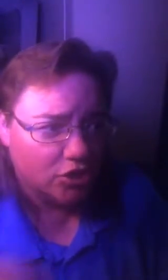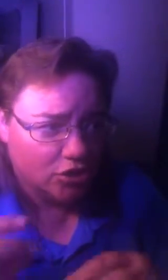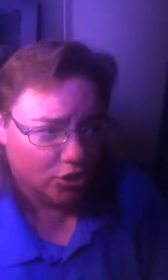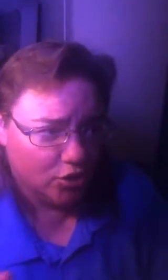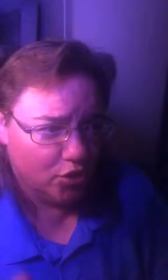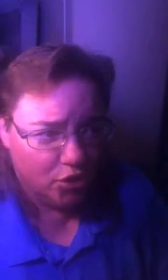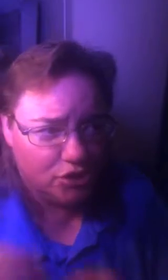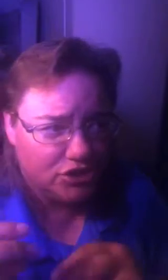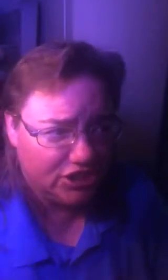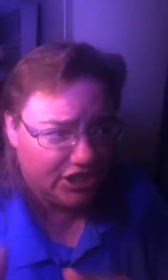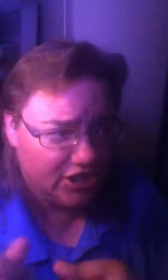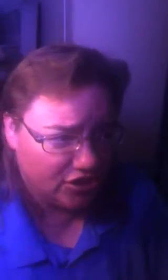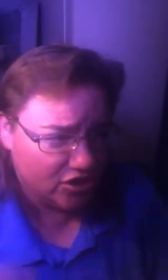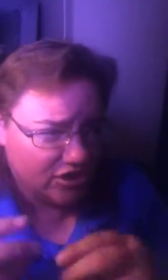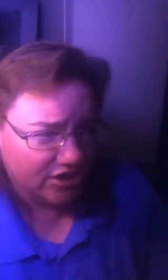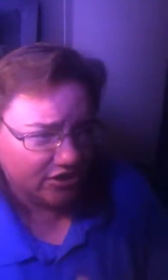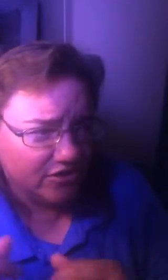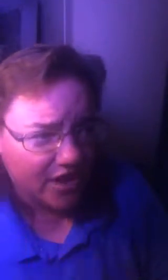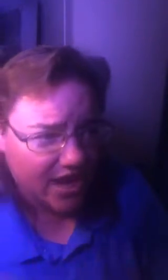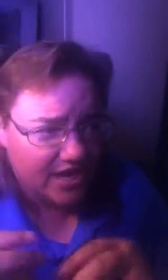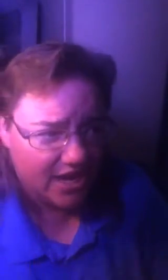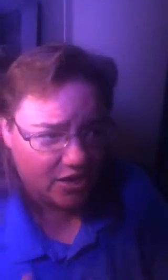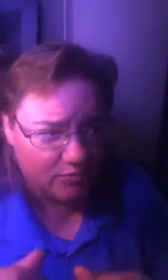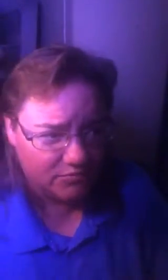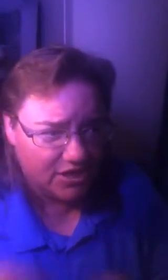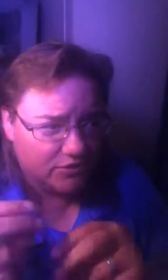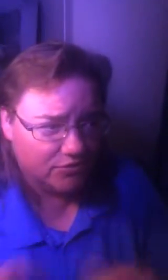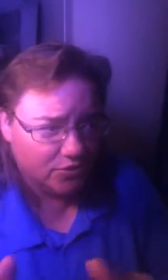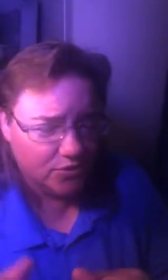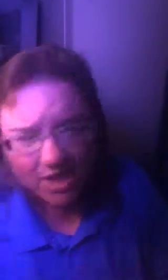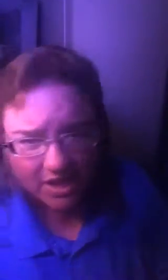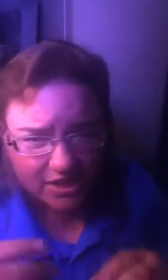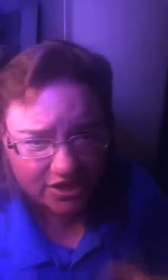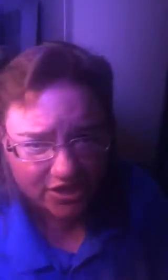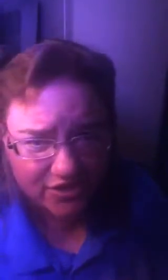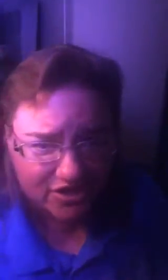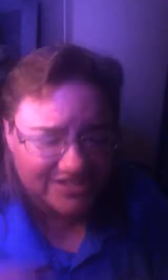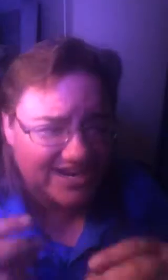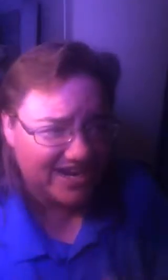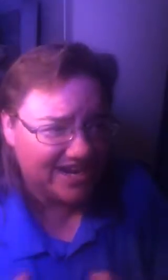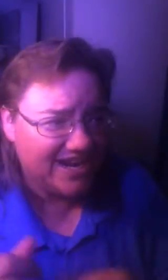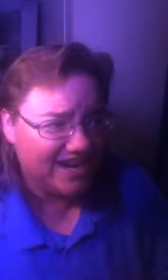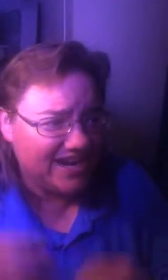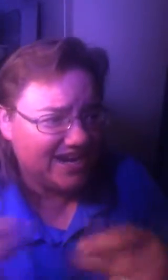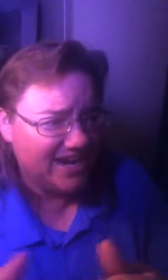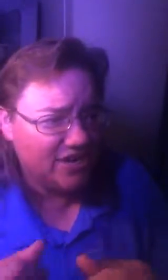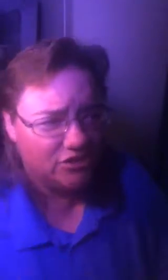the Lord to linger near and help me through another day.